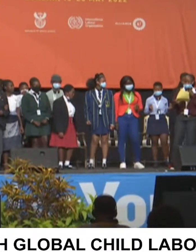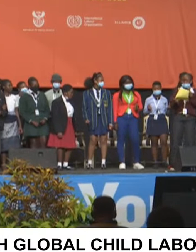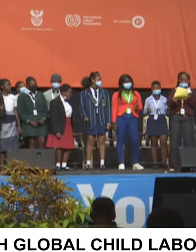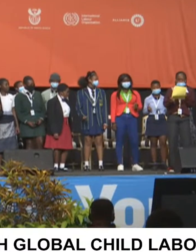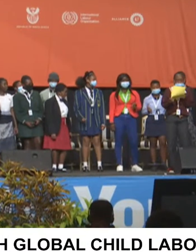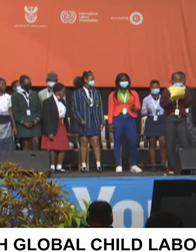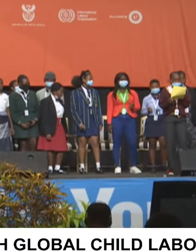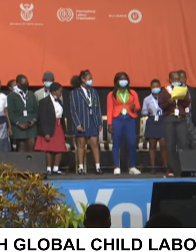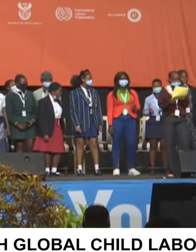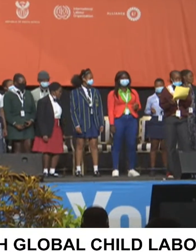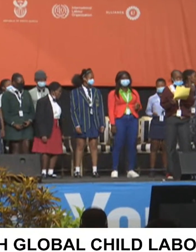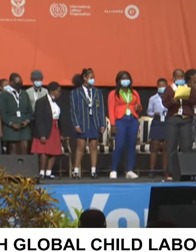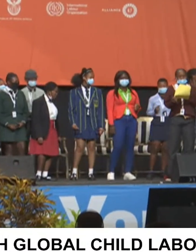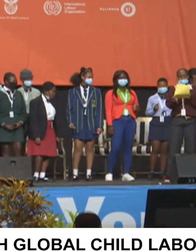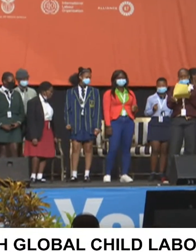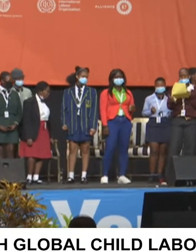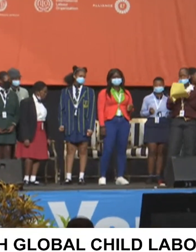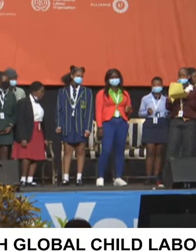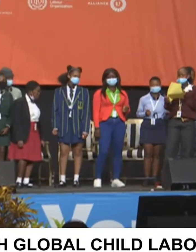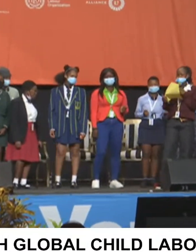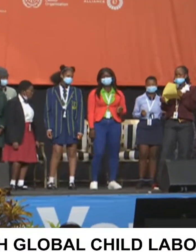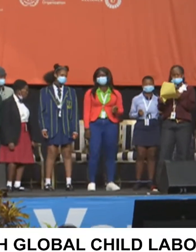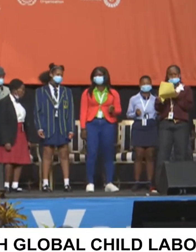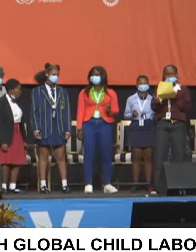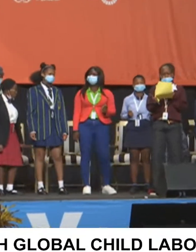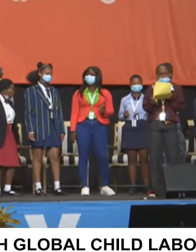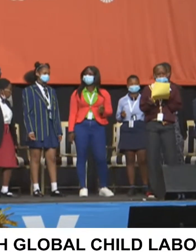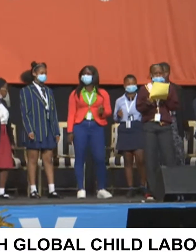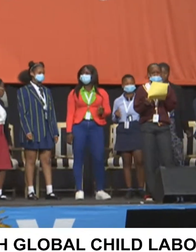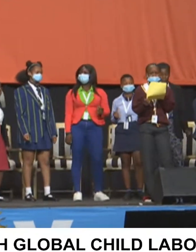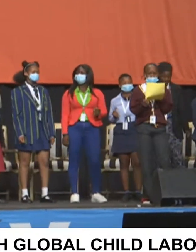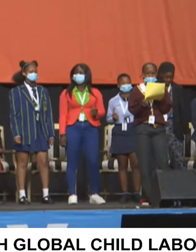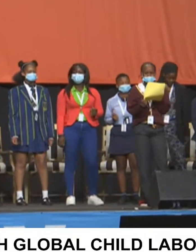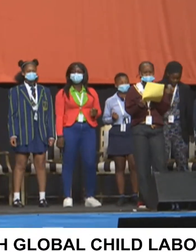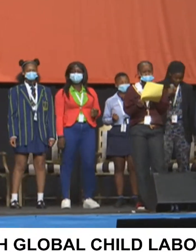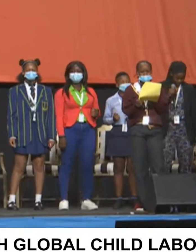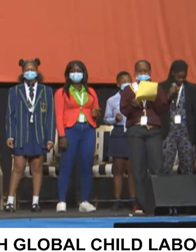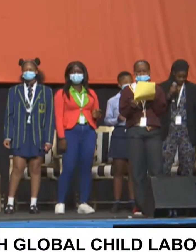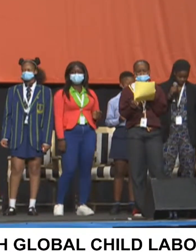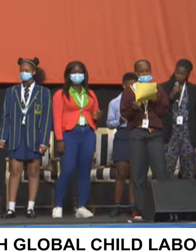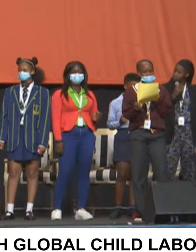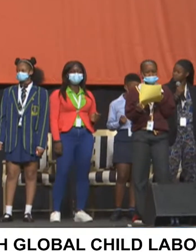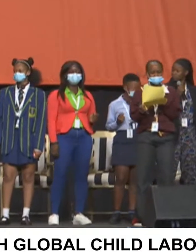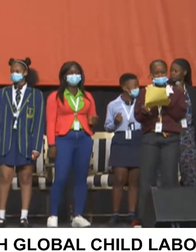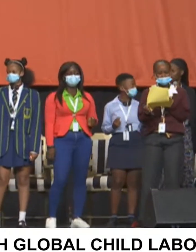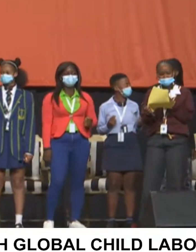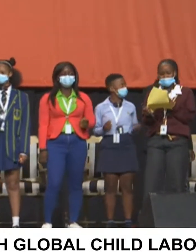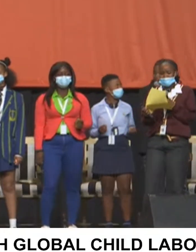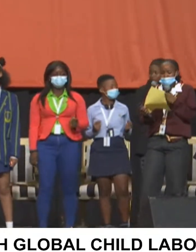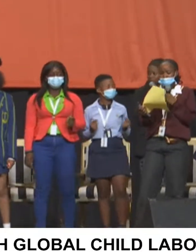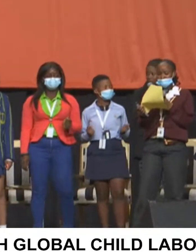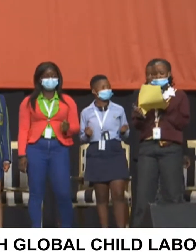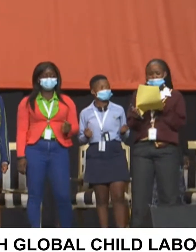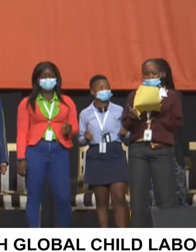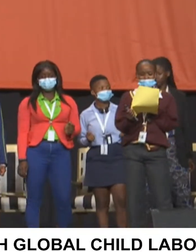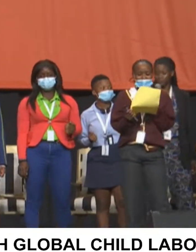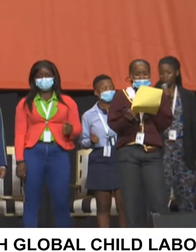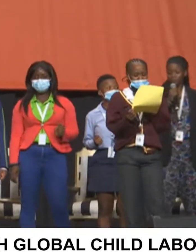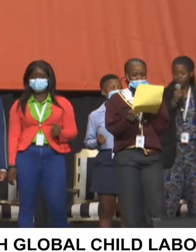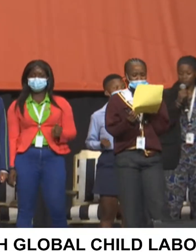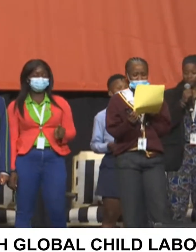wait till the world changes. Given a chance to chase our dreams, to speak out is the most thing we appreciate.